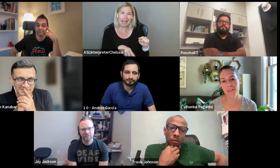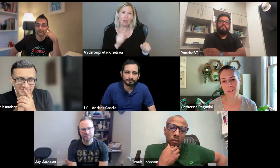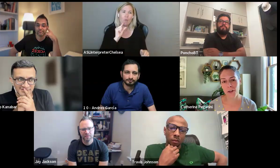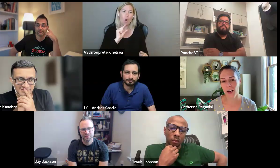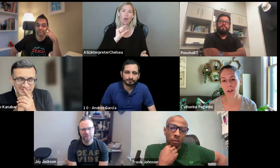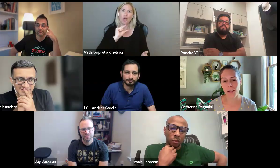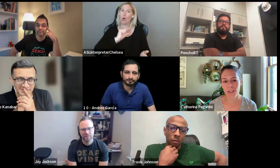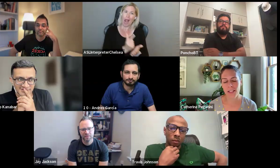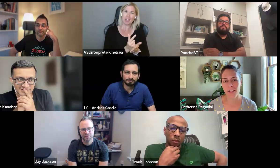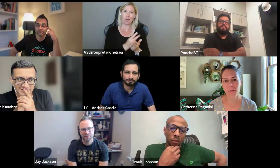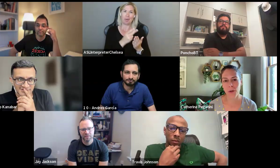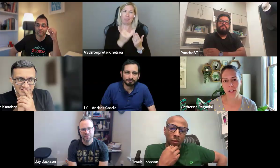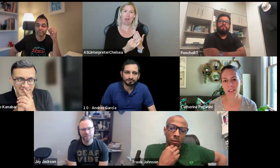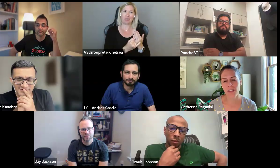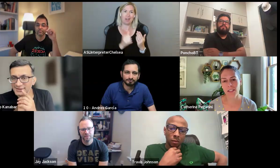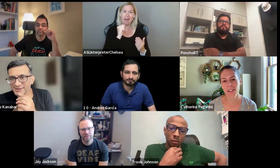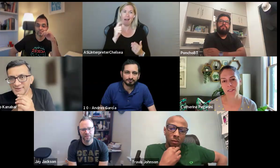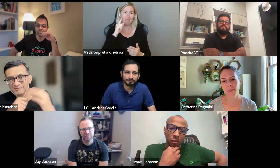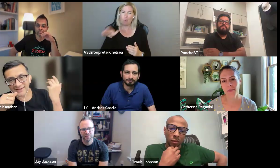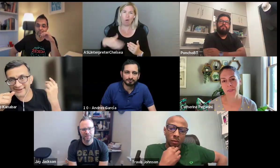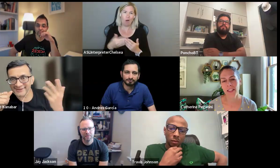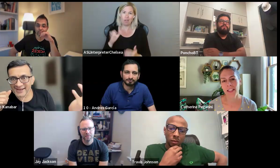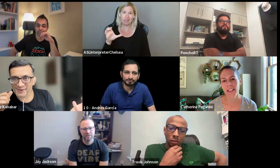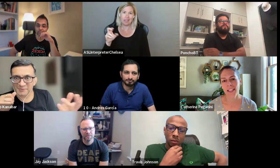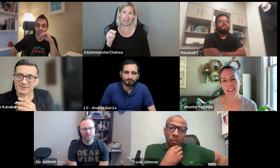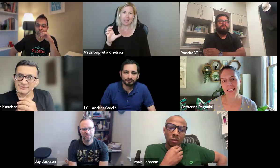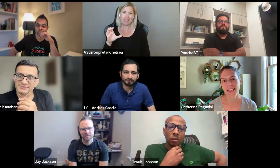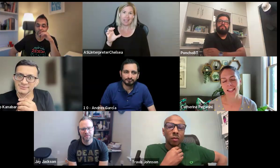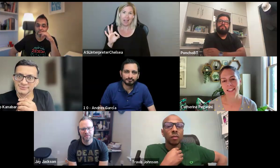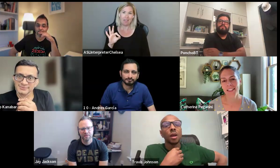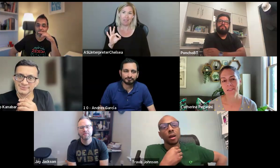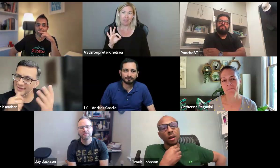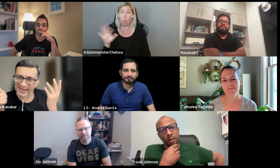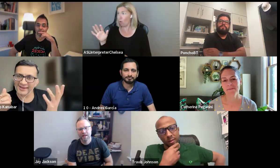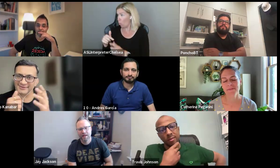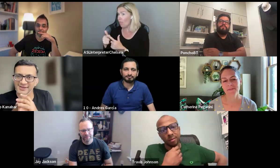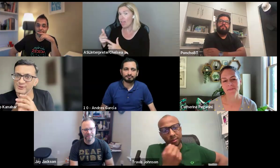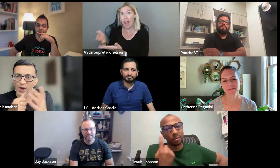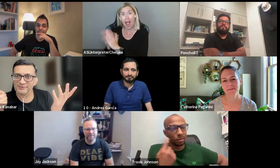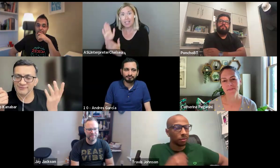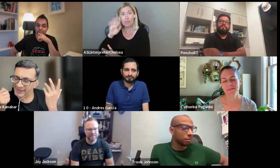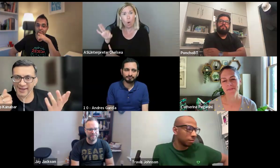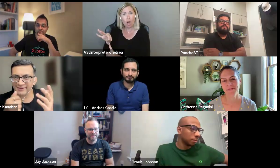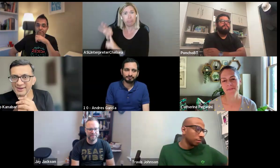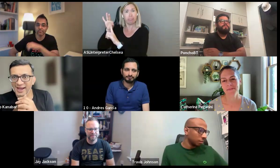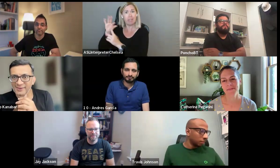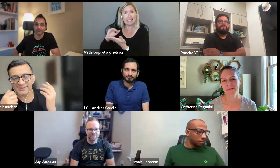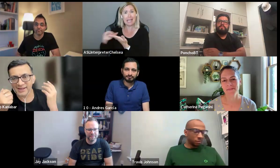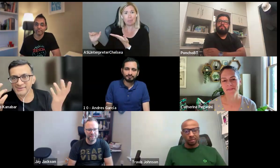even for all CNCF projects. We can get an exception. We can just talk. We can. I mean, like